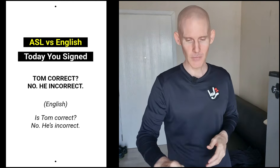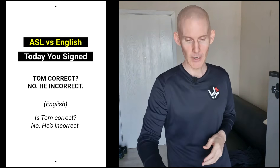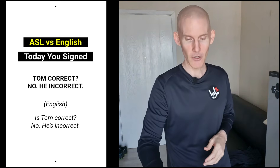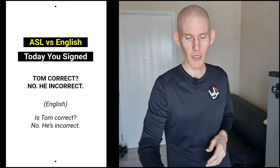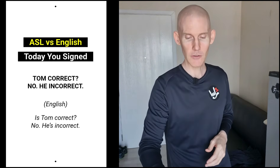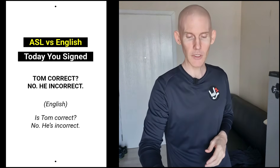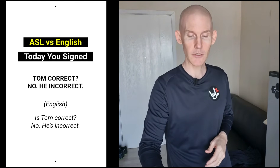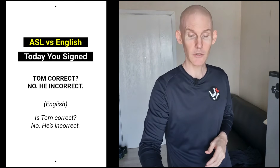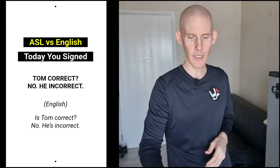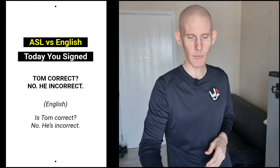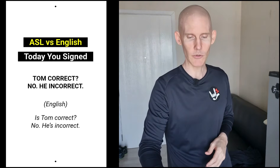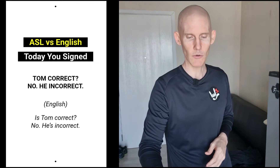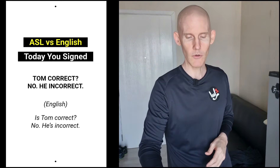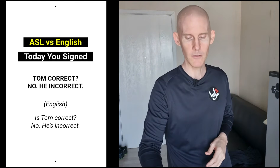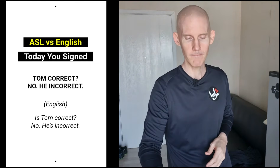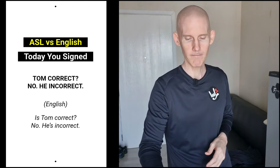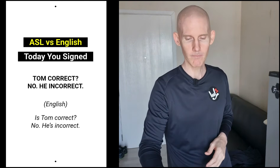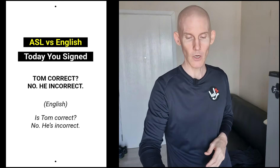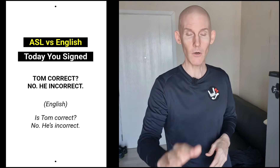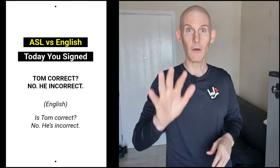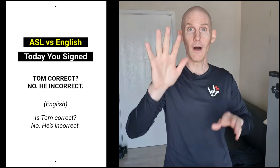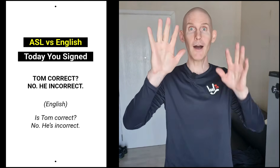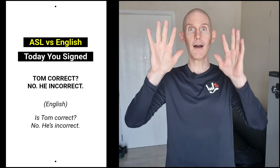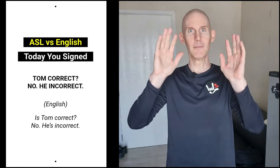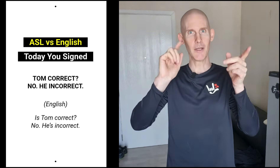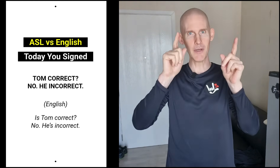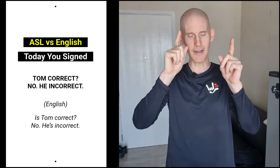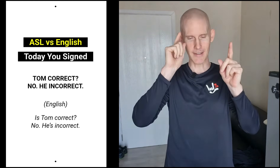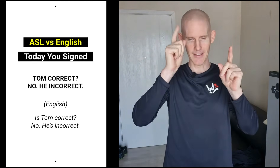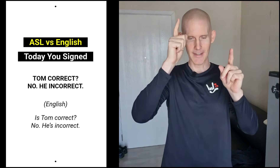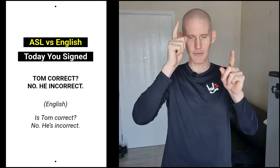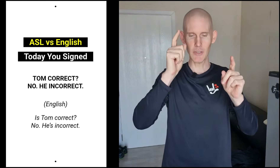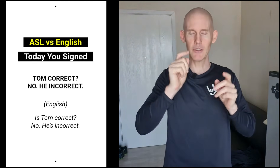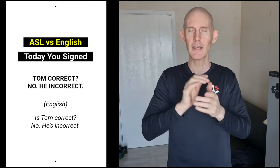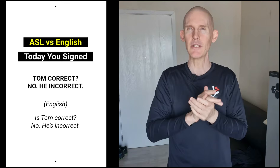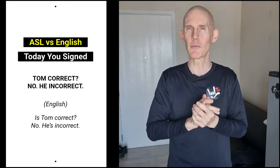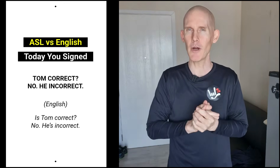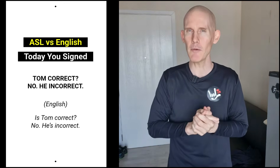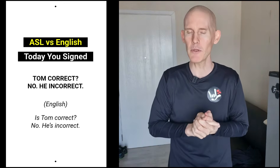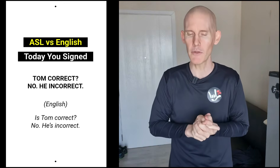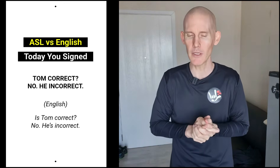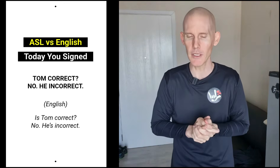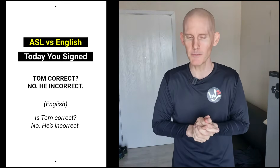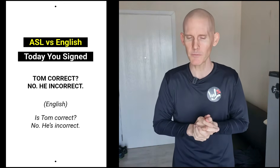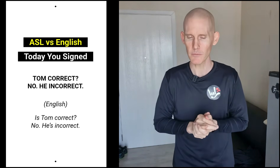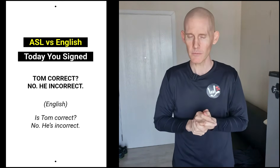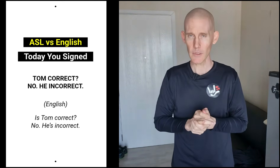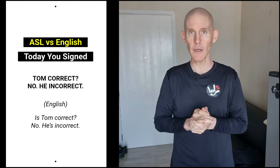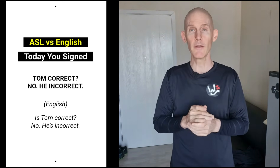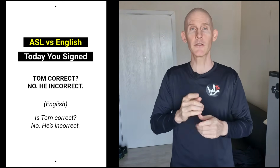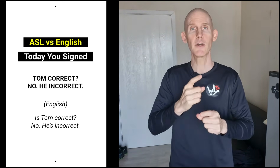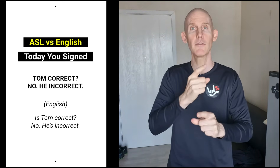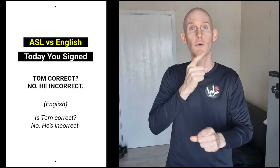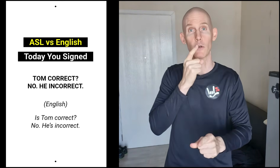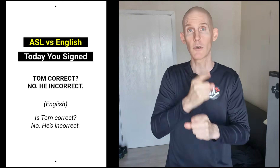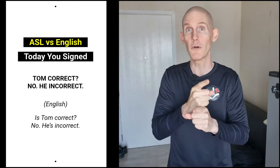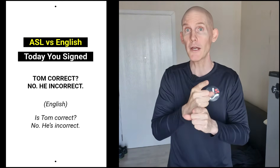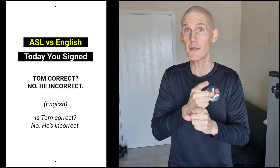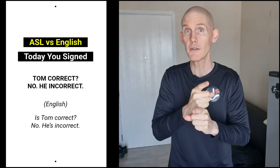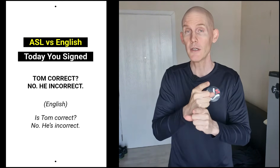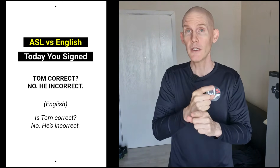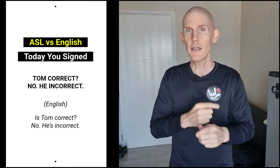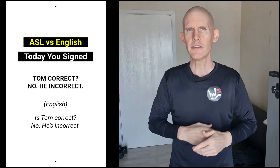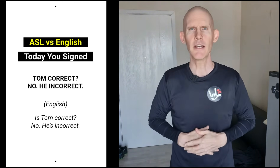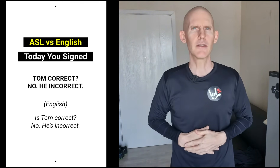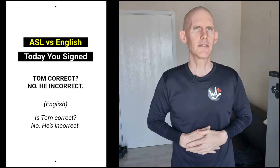words. Okay, so let's keep scrolling. Oh, maybe not. I was just thinking, you're probably thinking the sign for